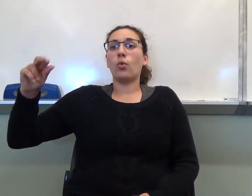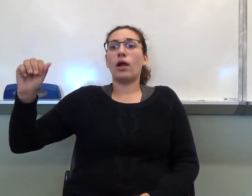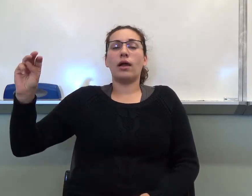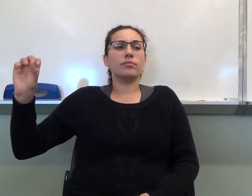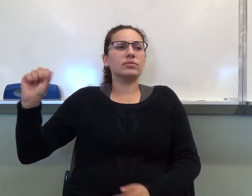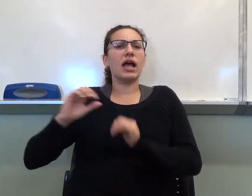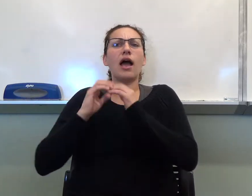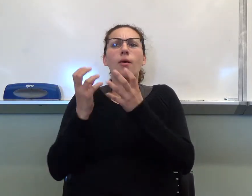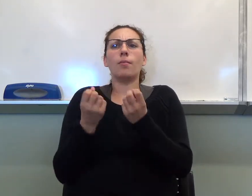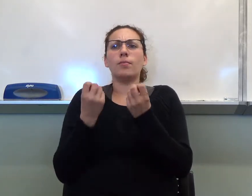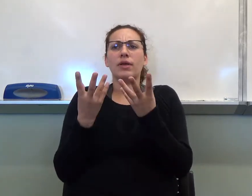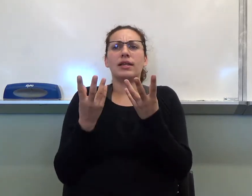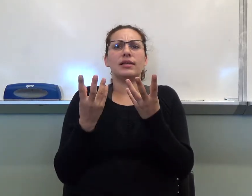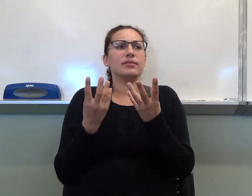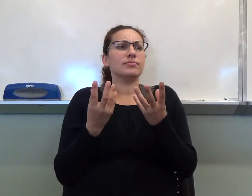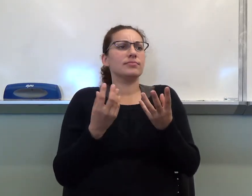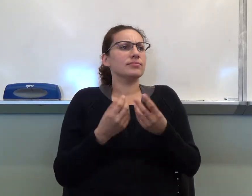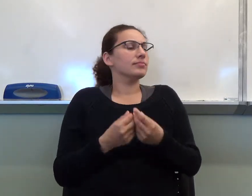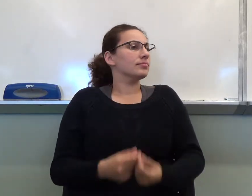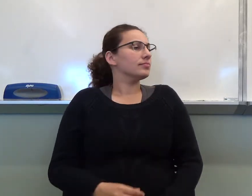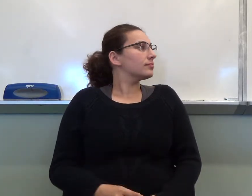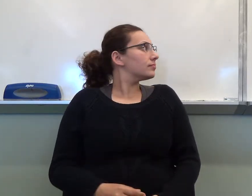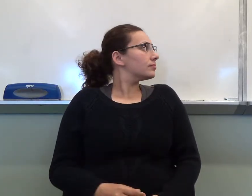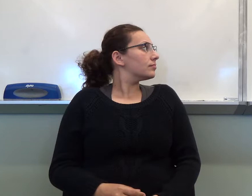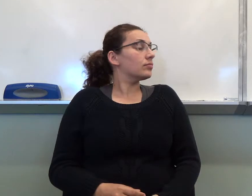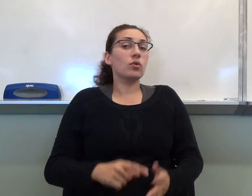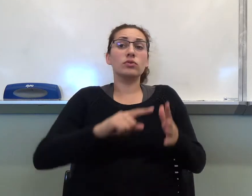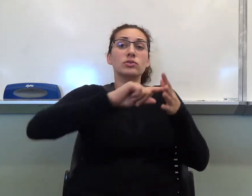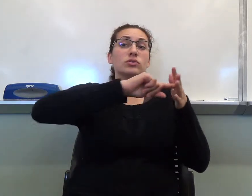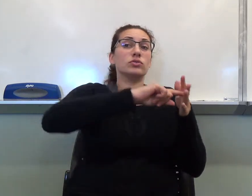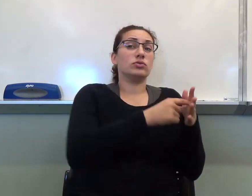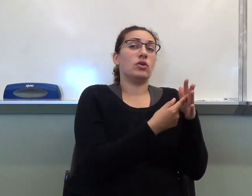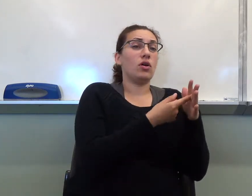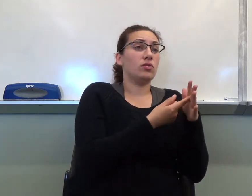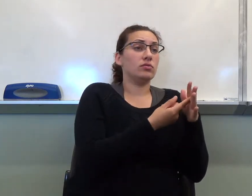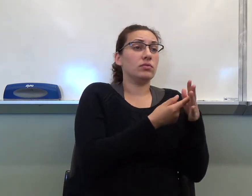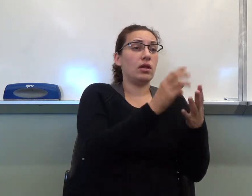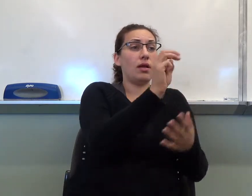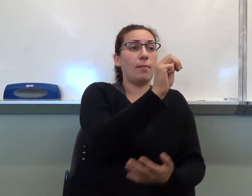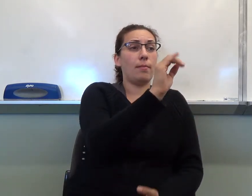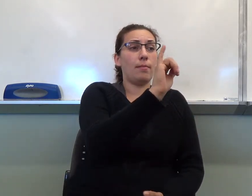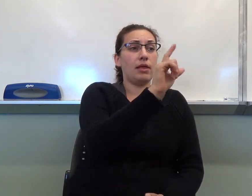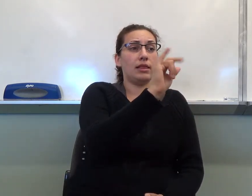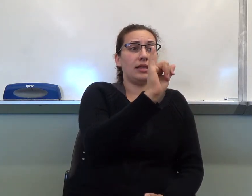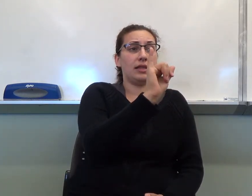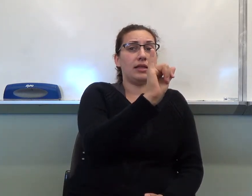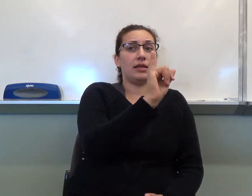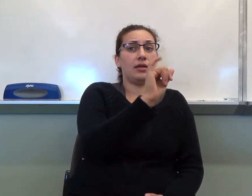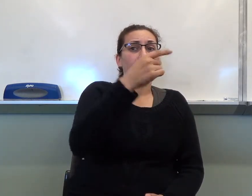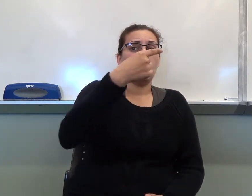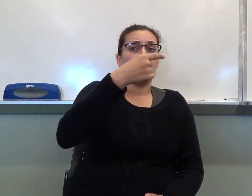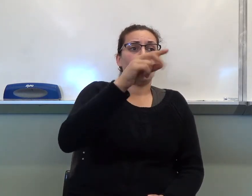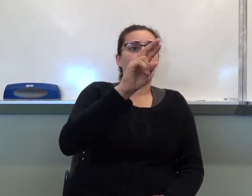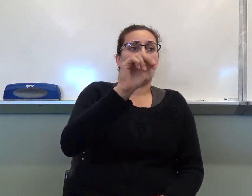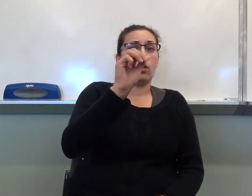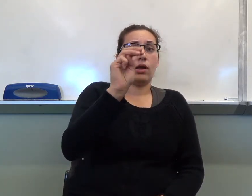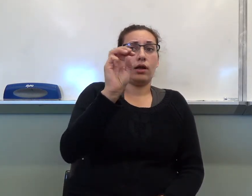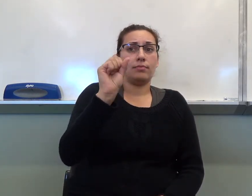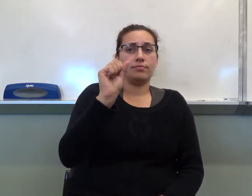Okay, now in this case, we're starting with milligrams, which means we're back here. That's the starting place. And to